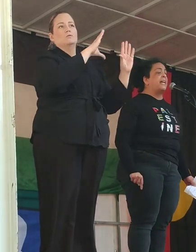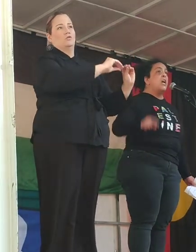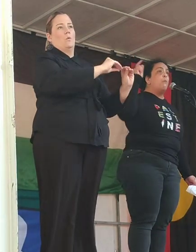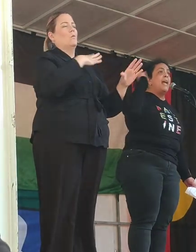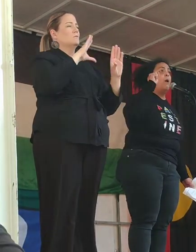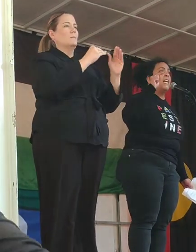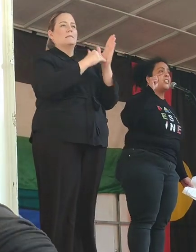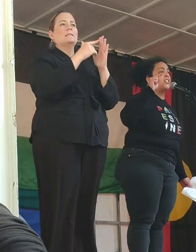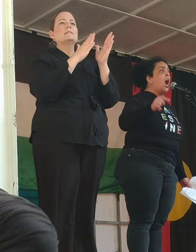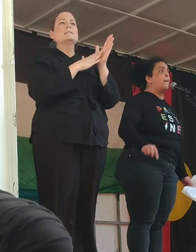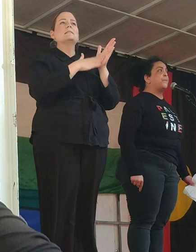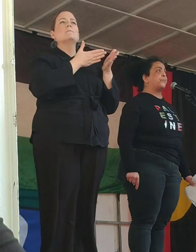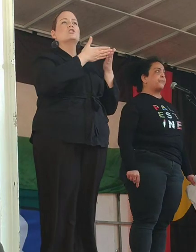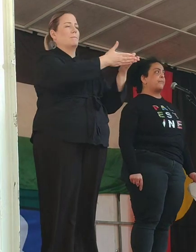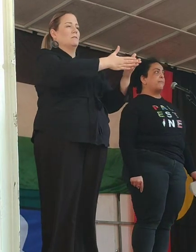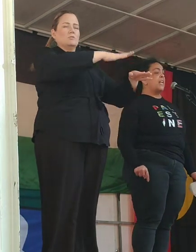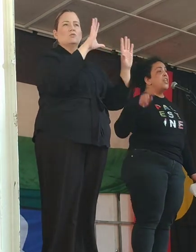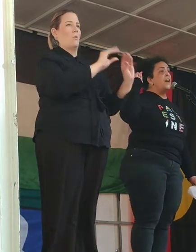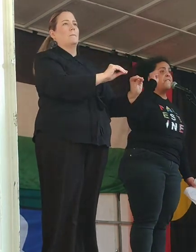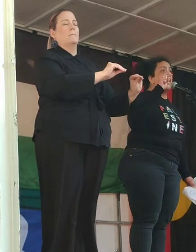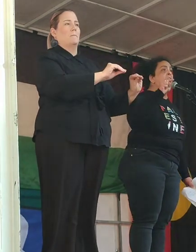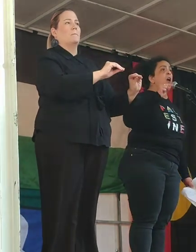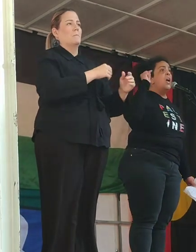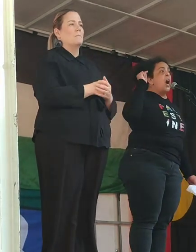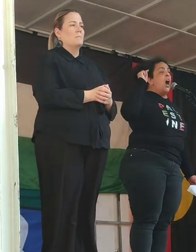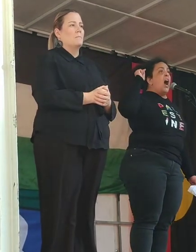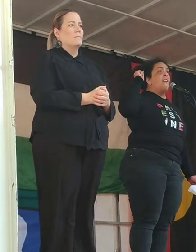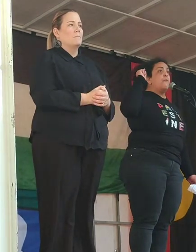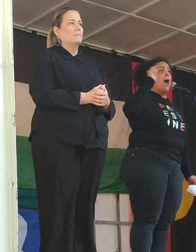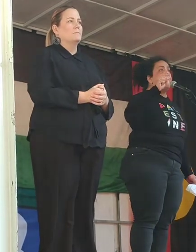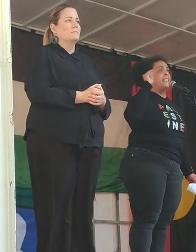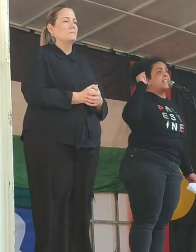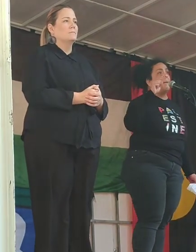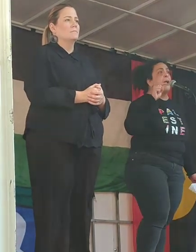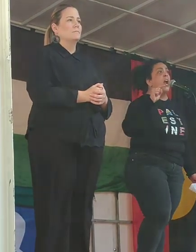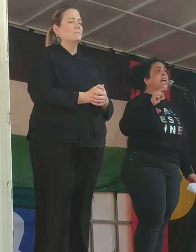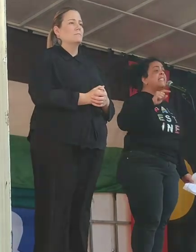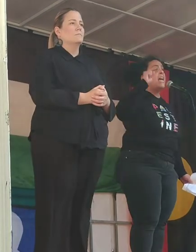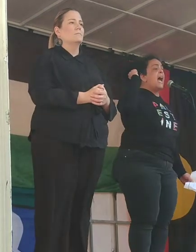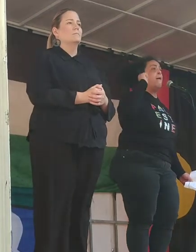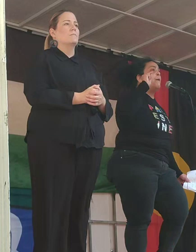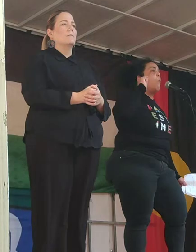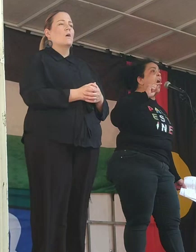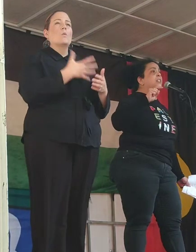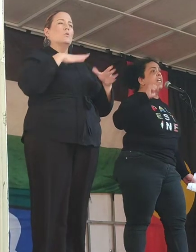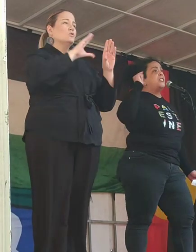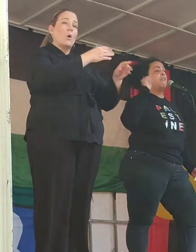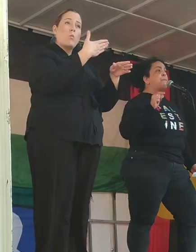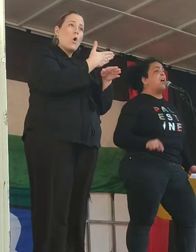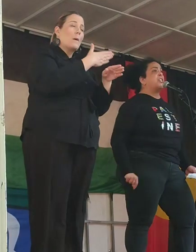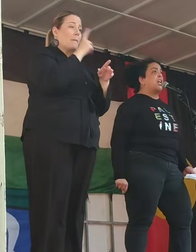shipping. We want to stop the flow of weapons components. And we want